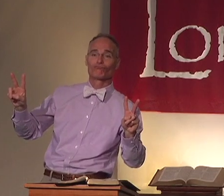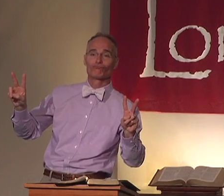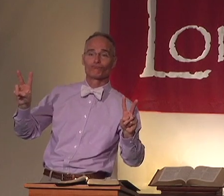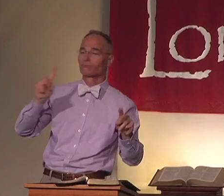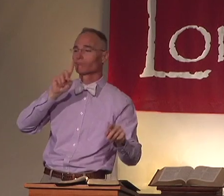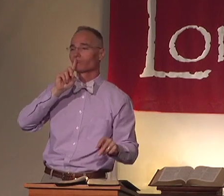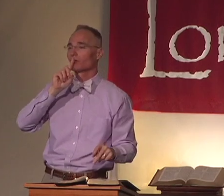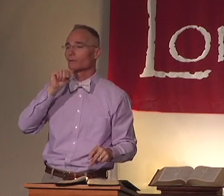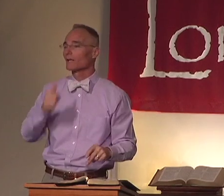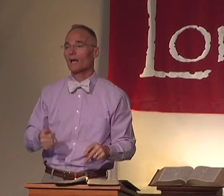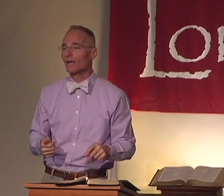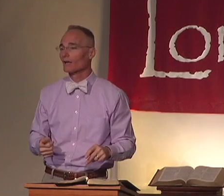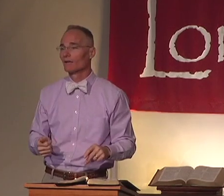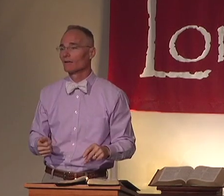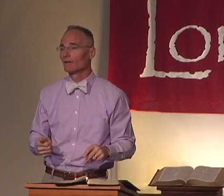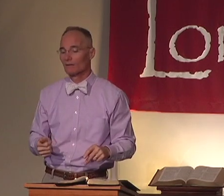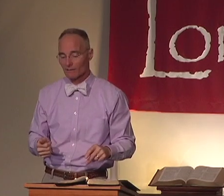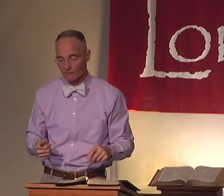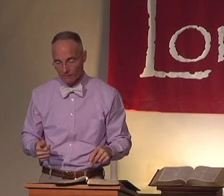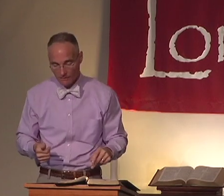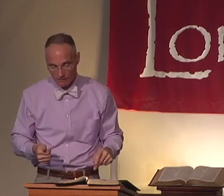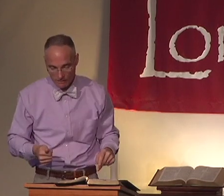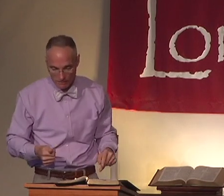out. It wasn't like that at all.